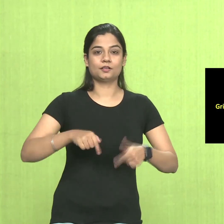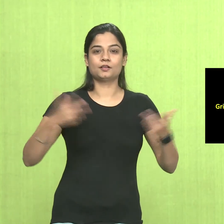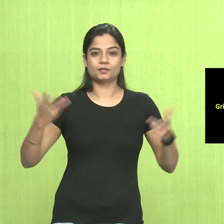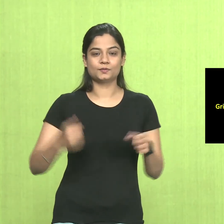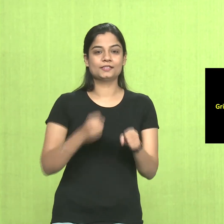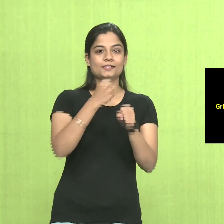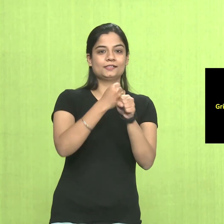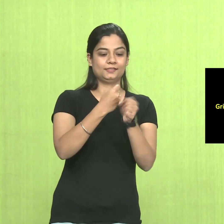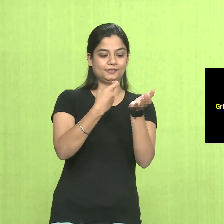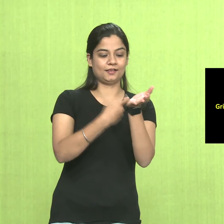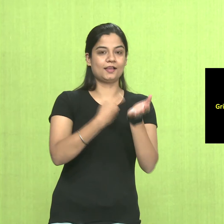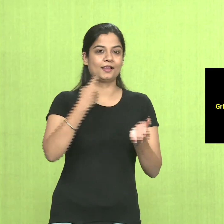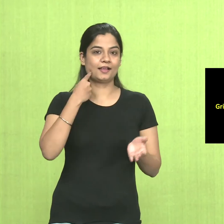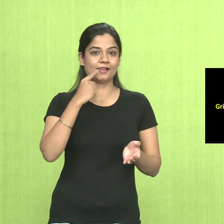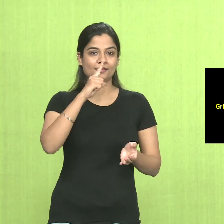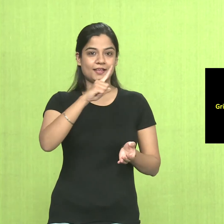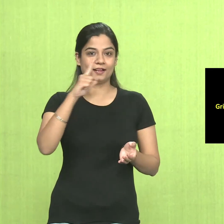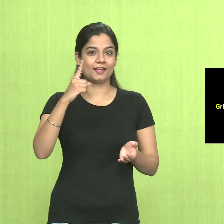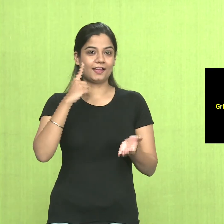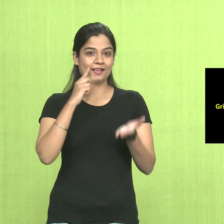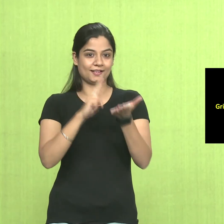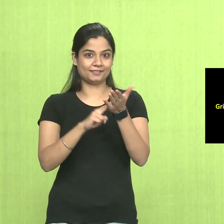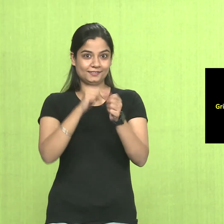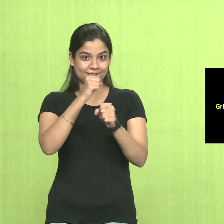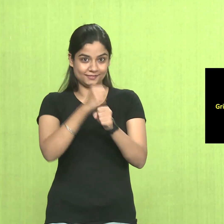Now let's come to grilling and broiling.